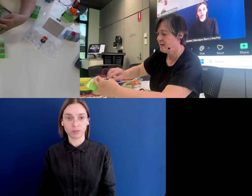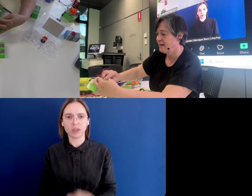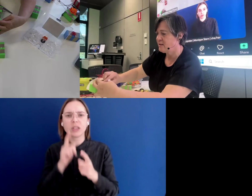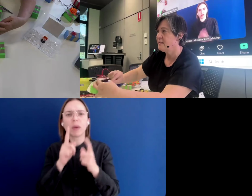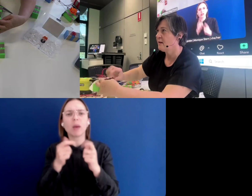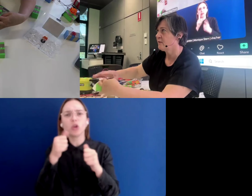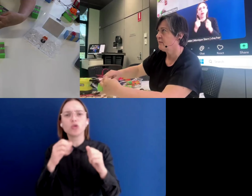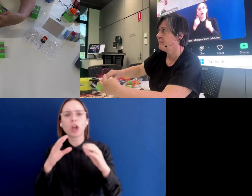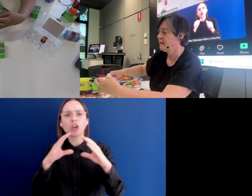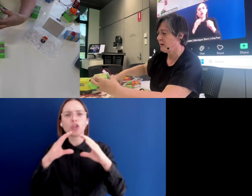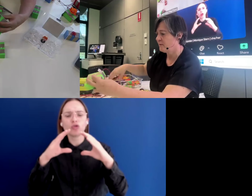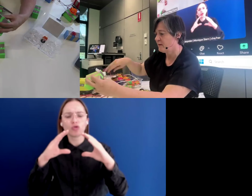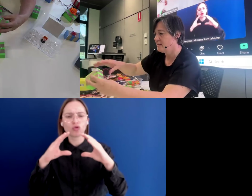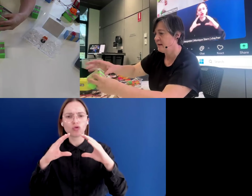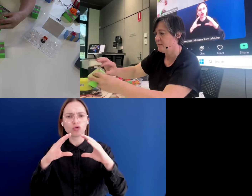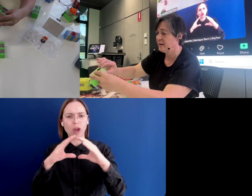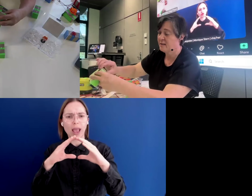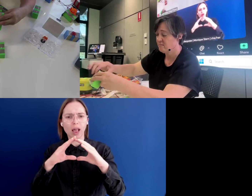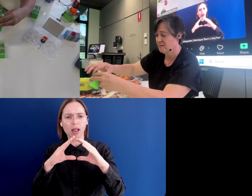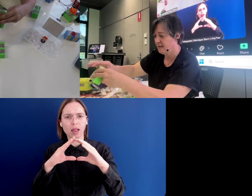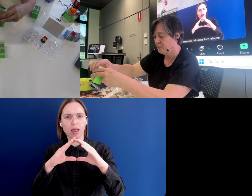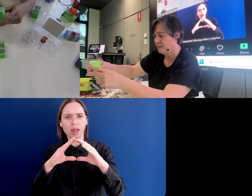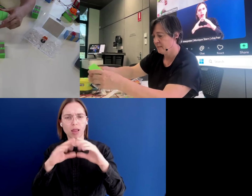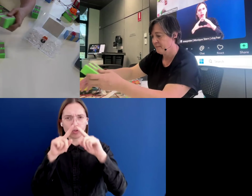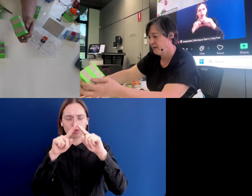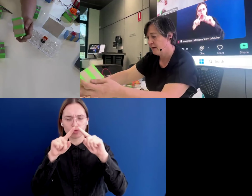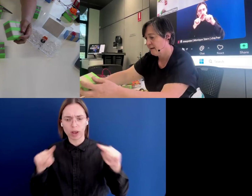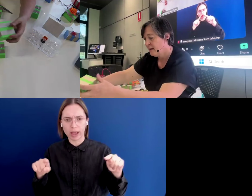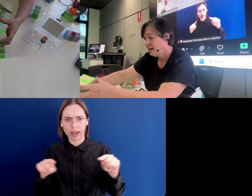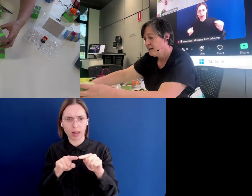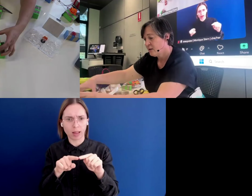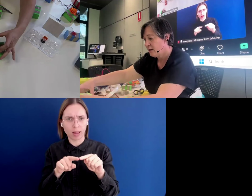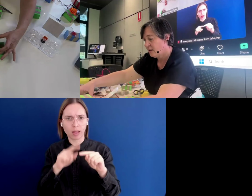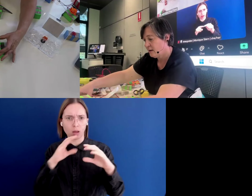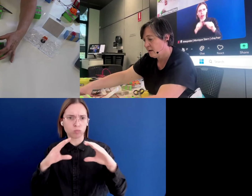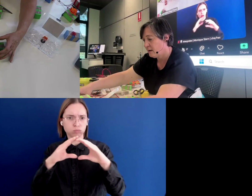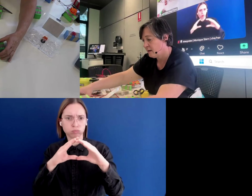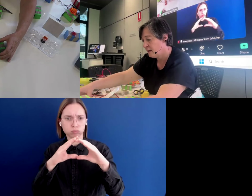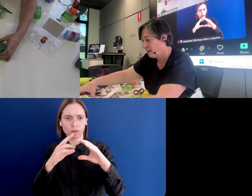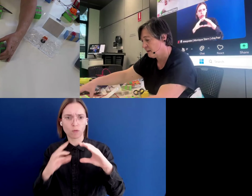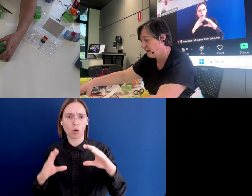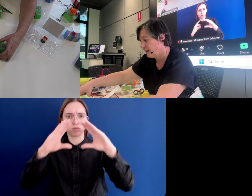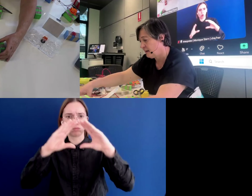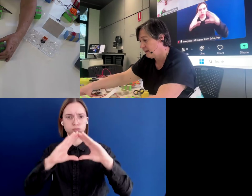And those, I don't think I've got a video up of those yet, but I can put one up. Okay, so